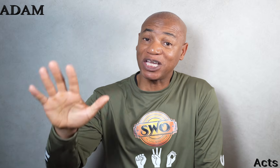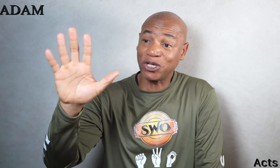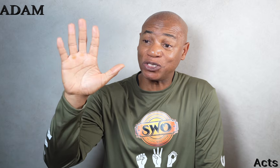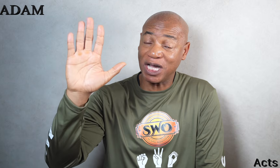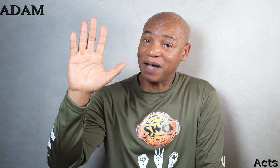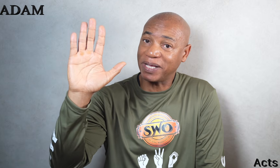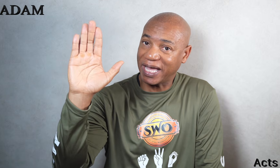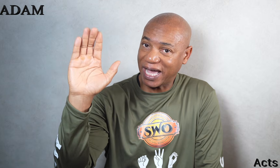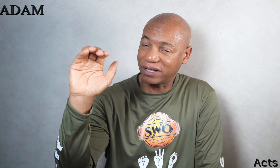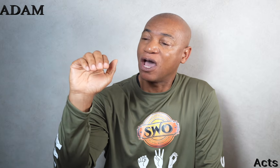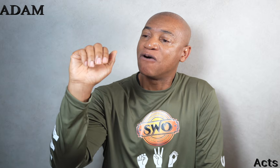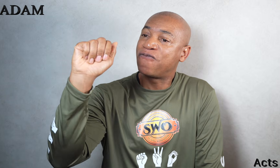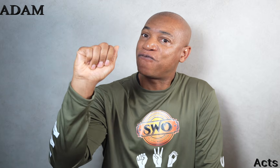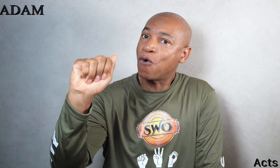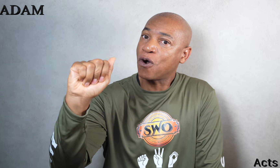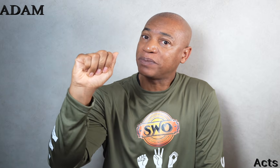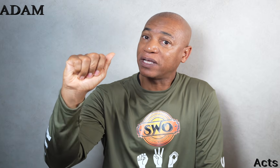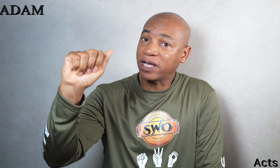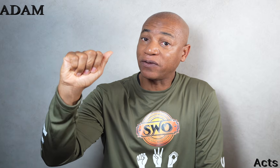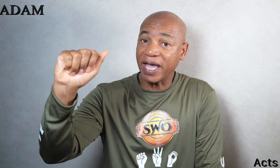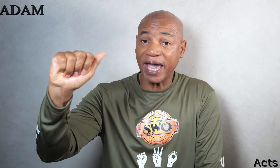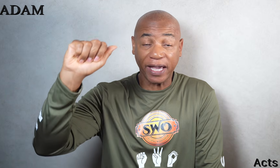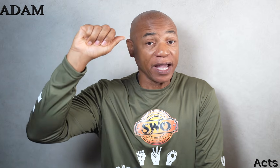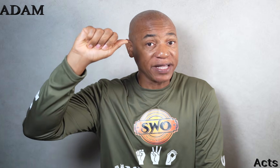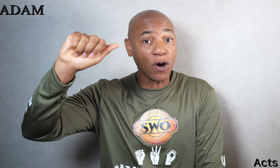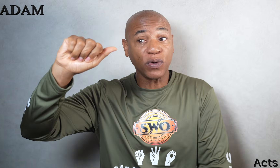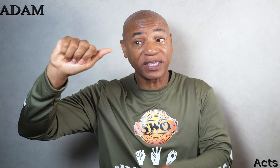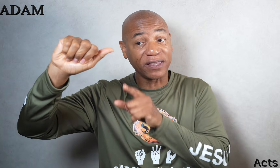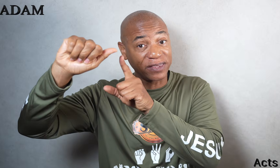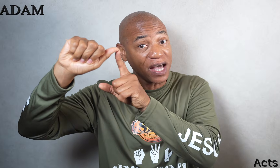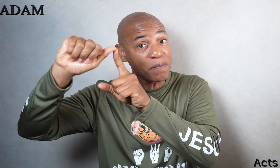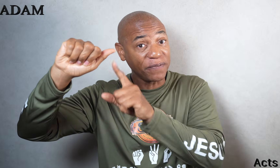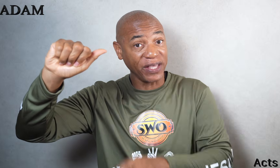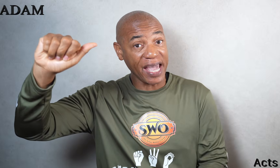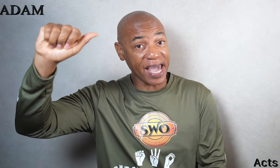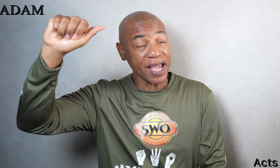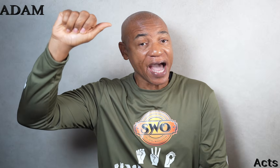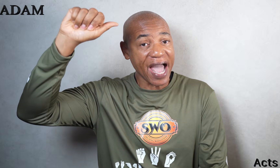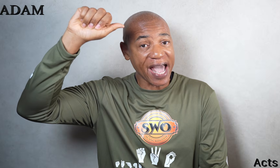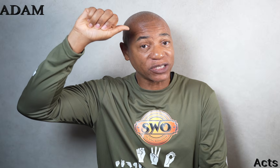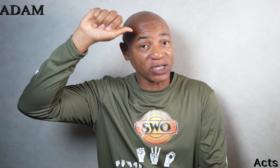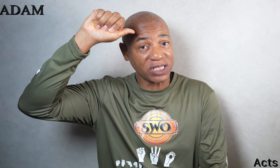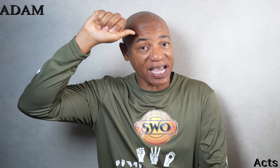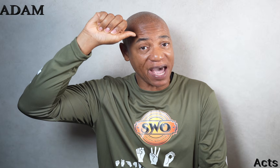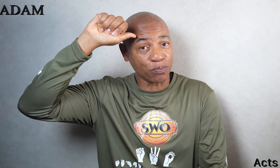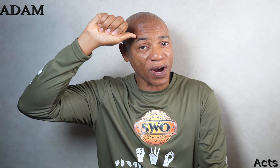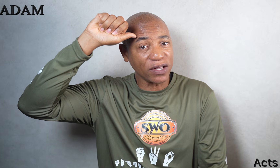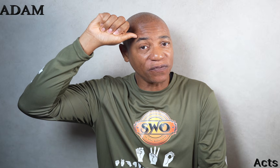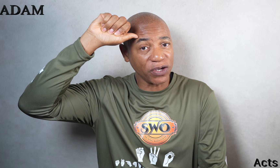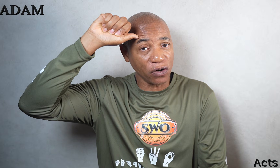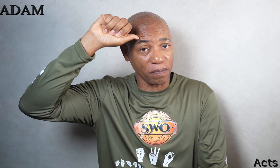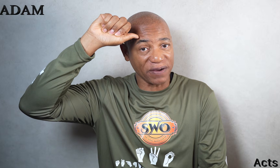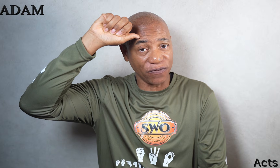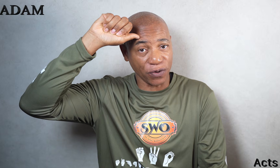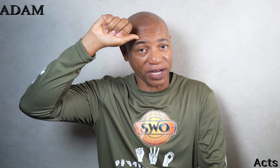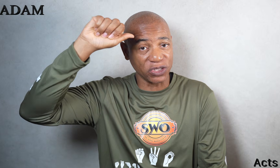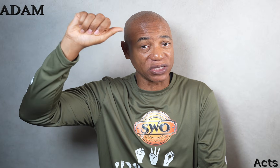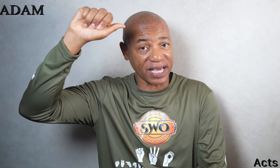your dominant hand, form the letter A. Now with the thumb of the A, I actually tap right over here on my forehead, just like